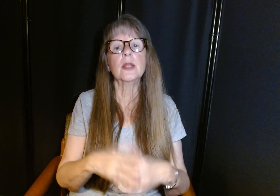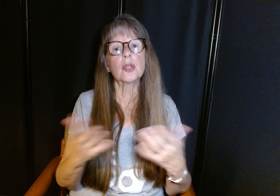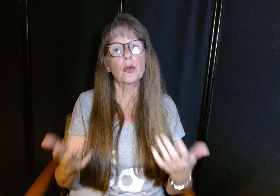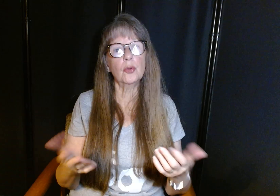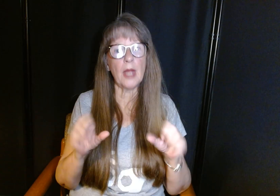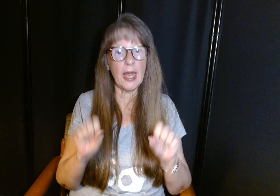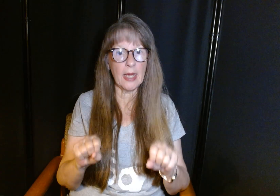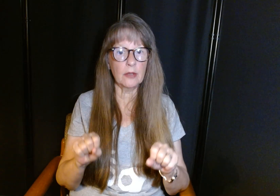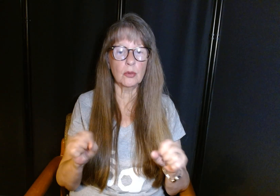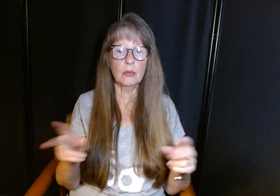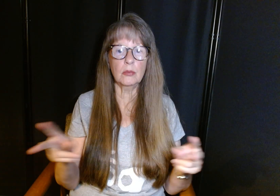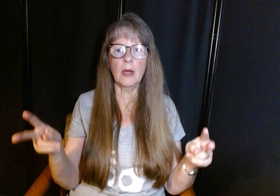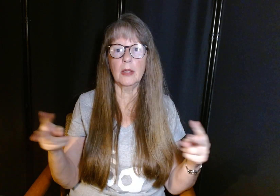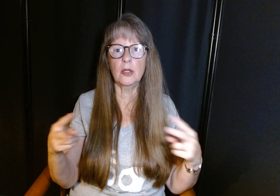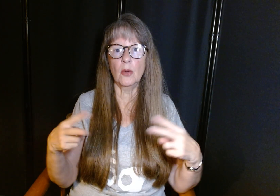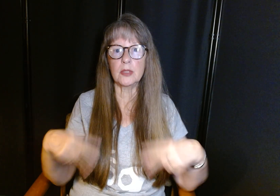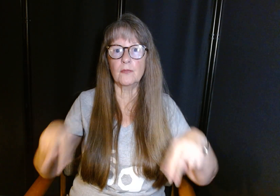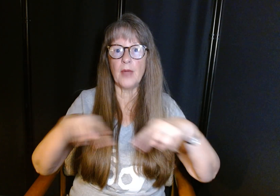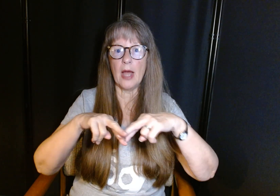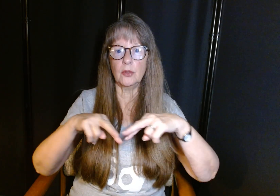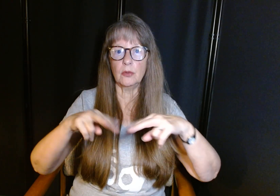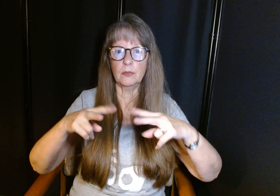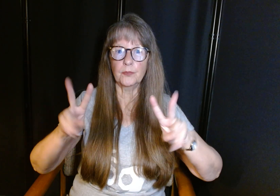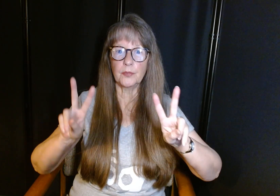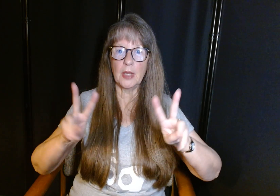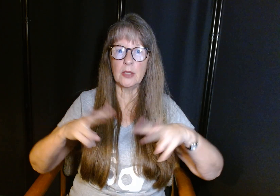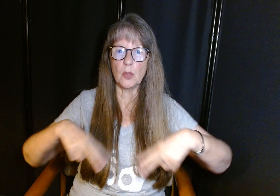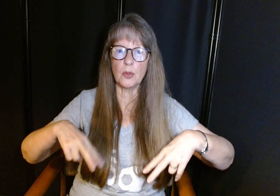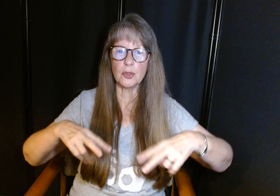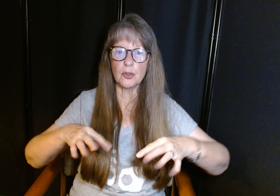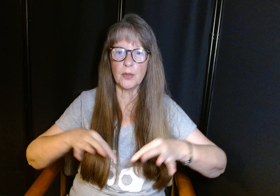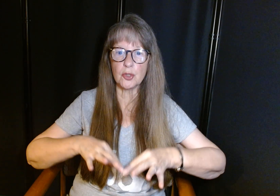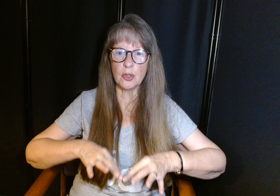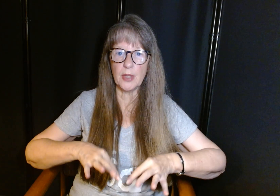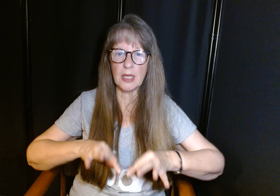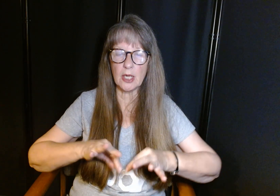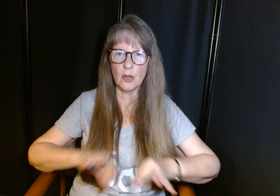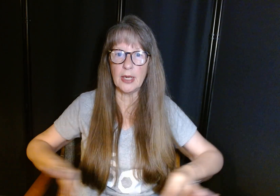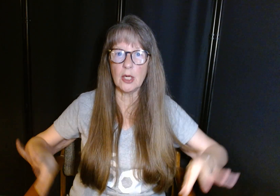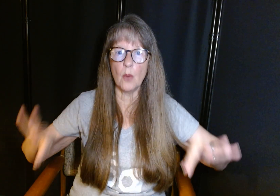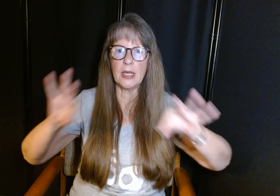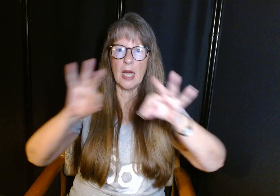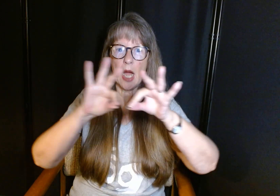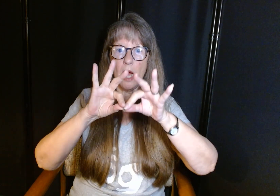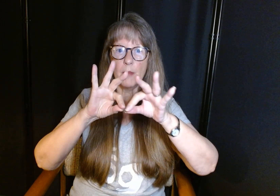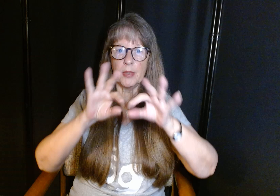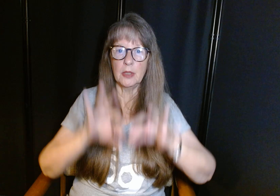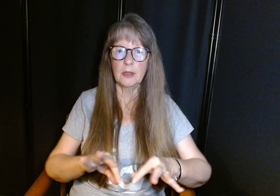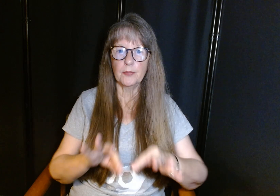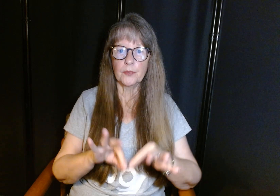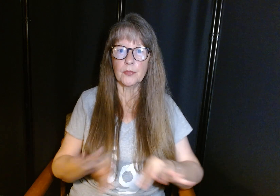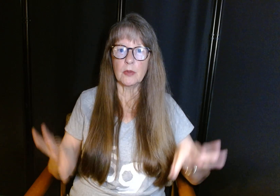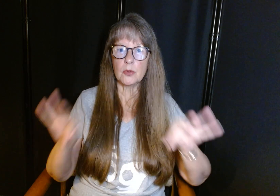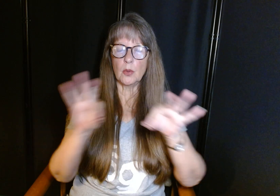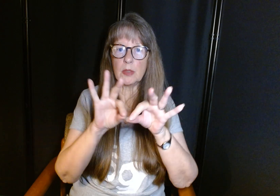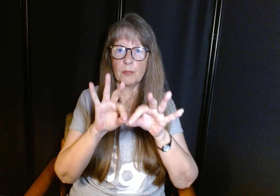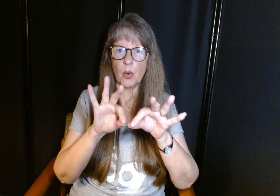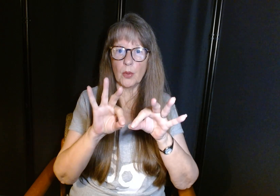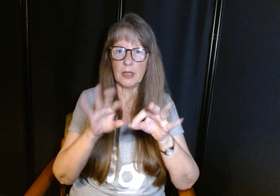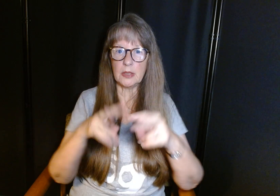you can do it's a value. And so what you're doing is you're going here and going up. So it's important.